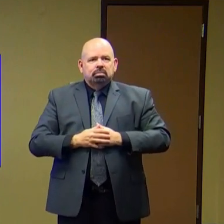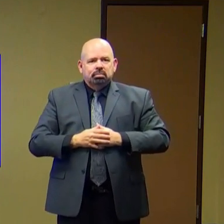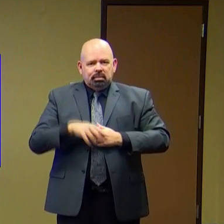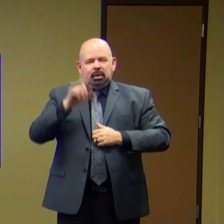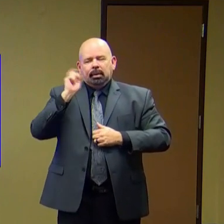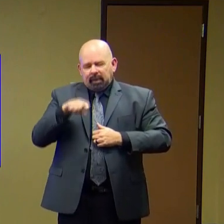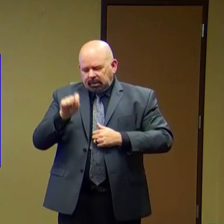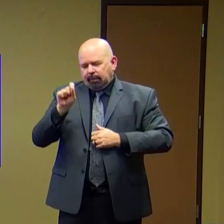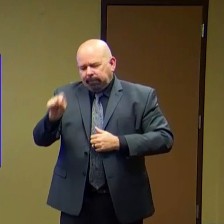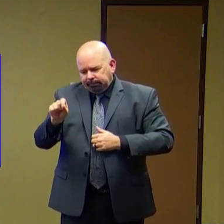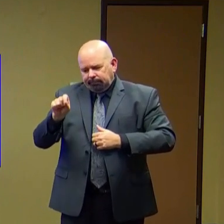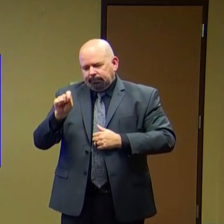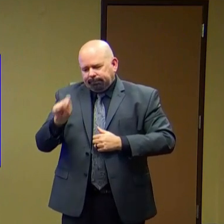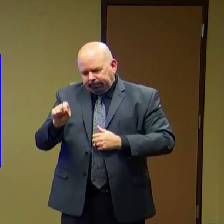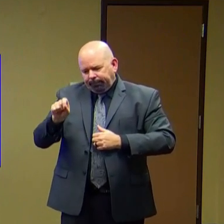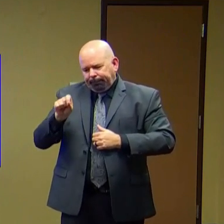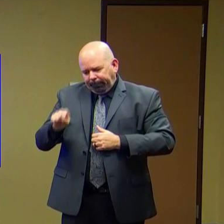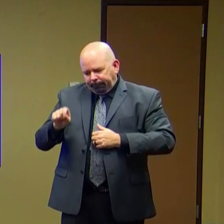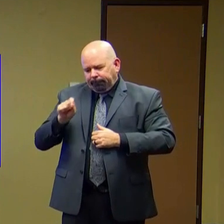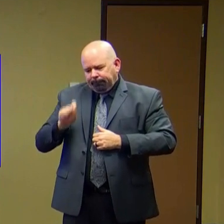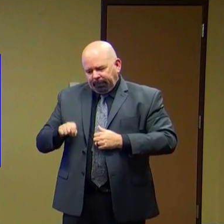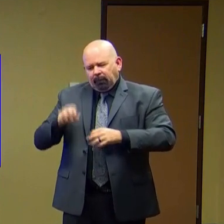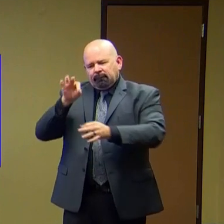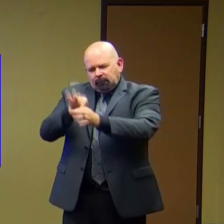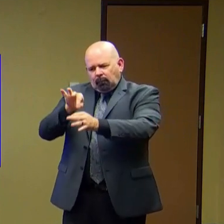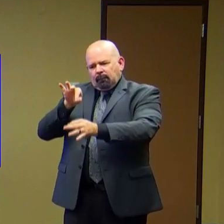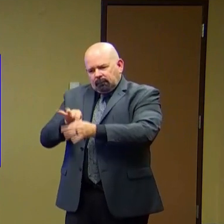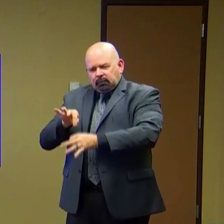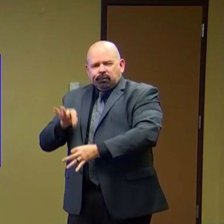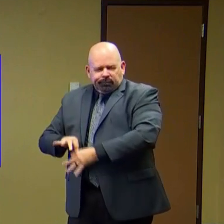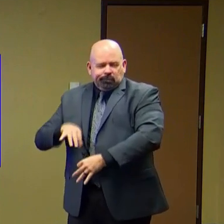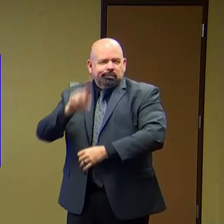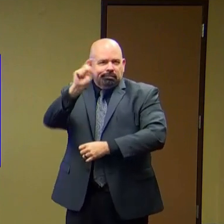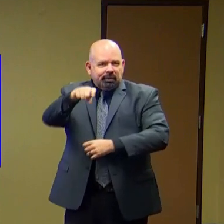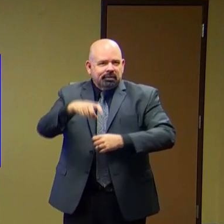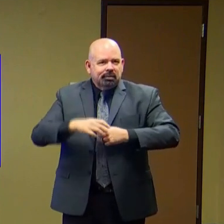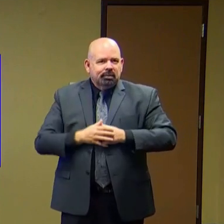all right? And so that will take longer. Plus, many